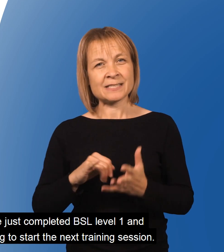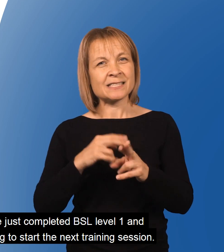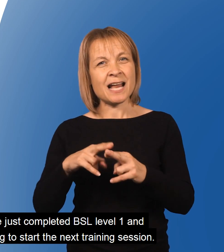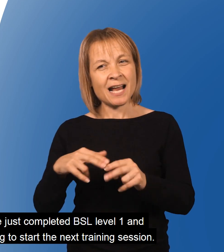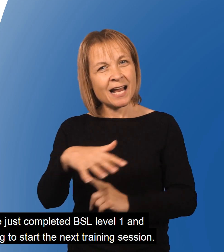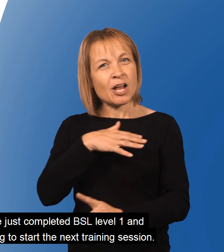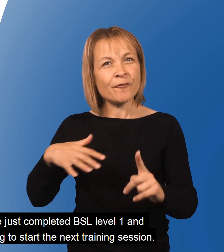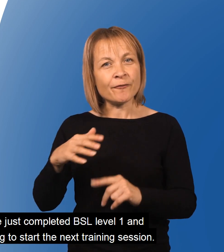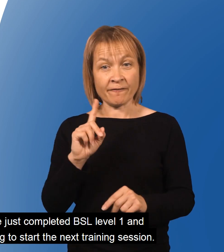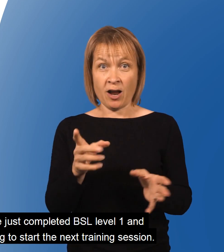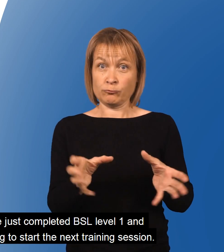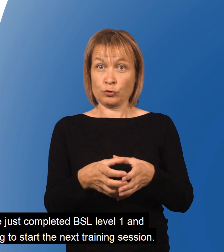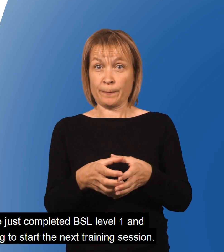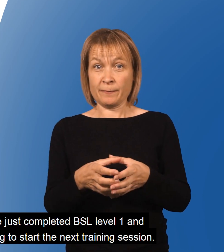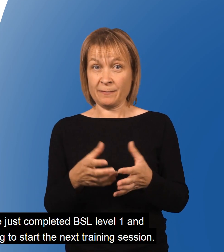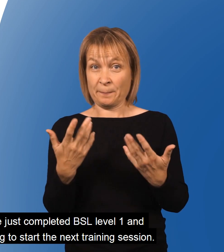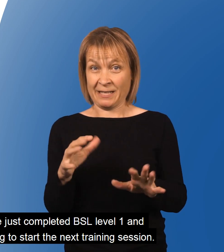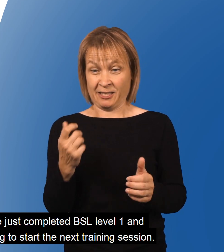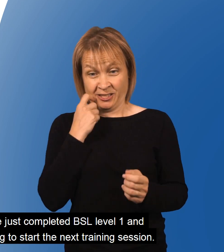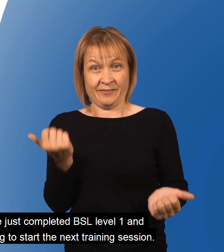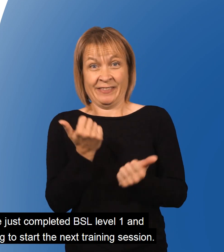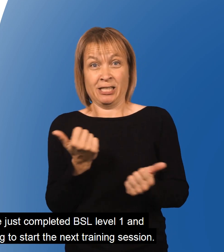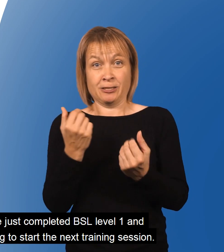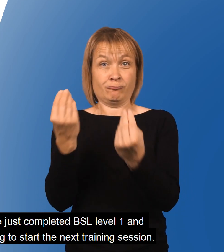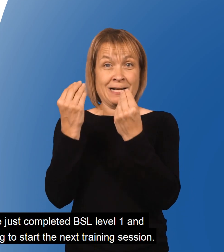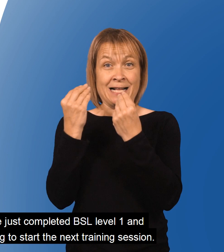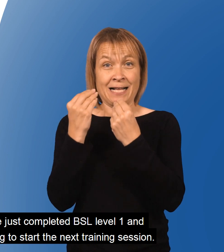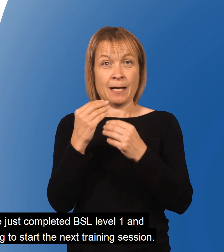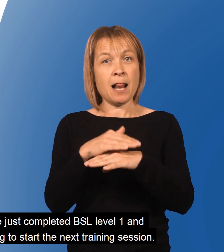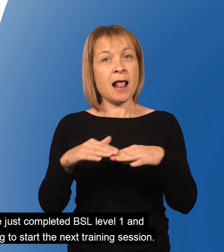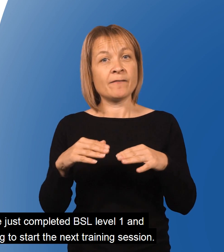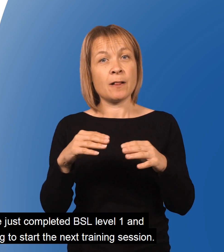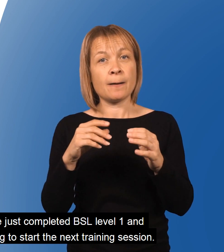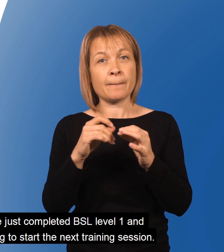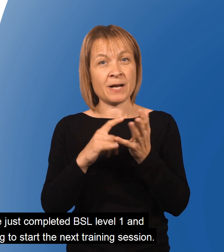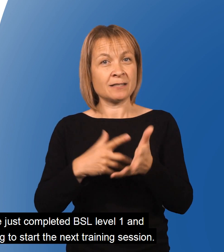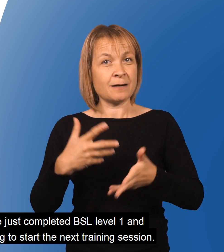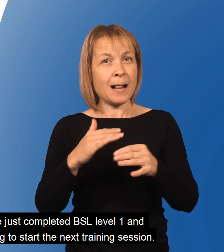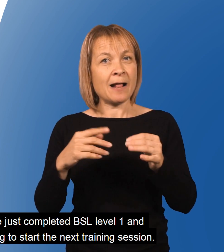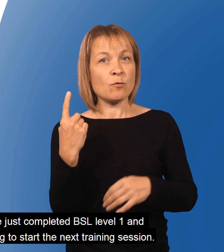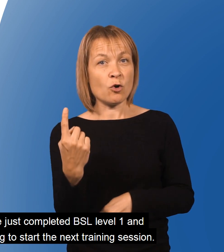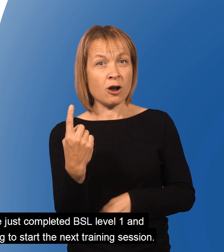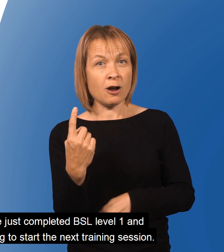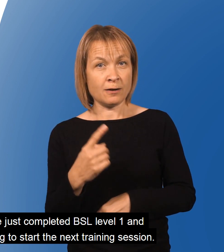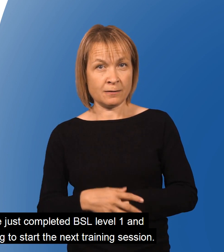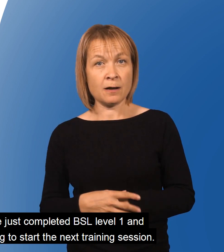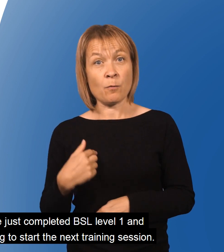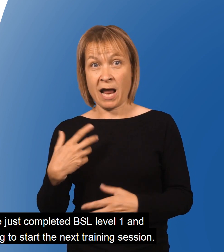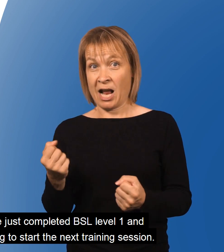The first cohort of staff have just completed BSL Level 1 and we already have staff waiting